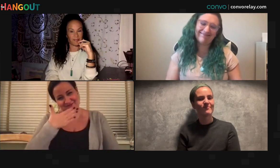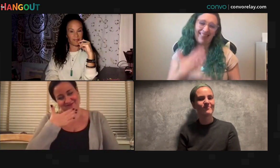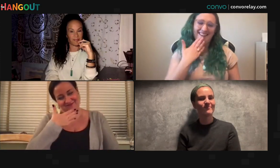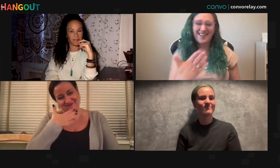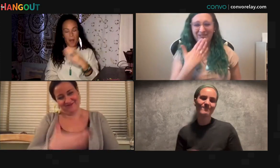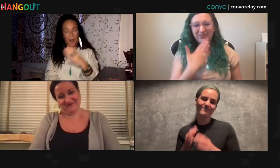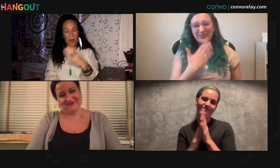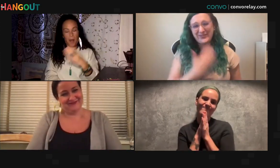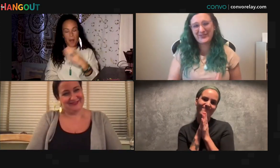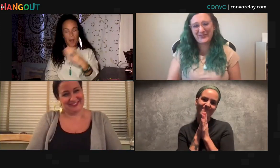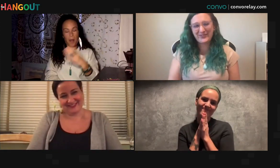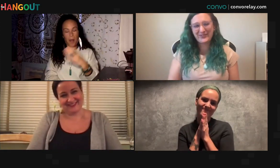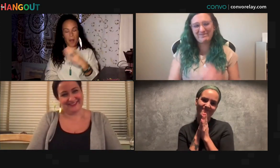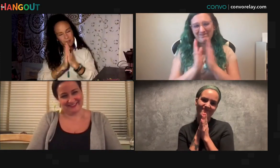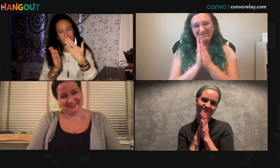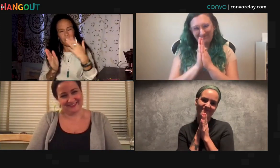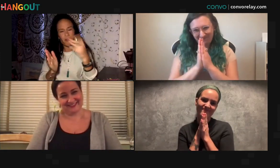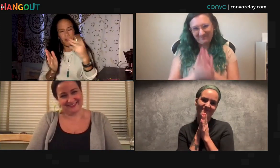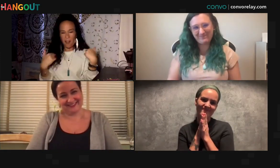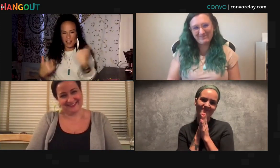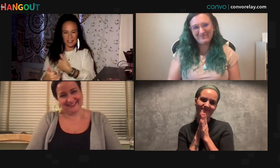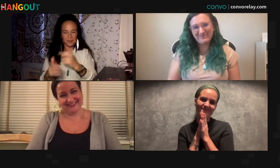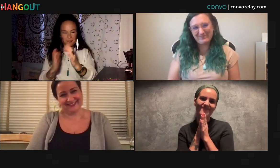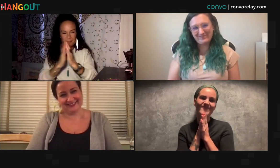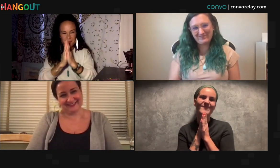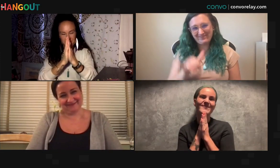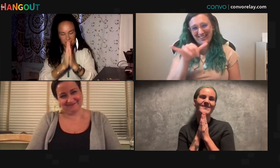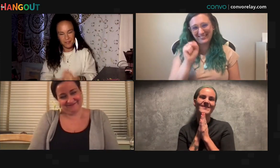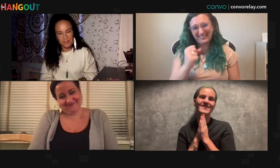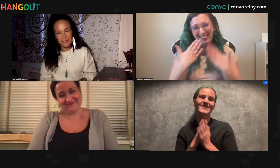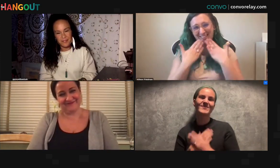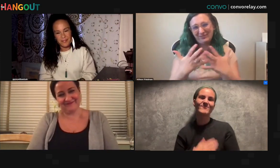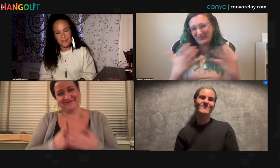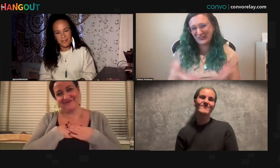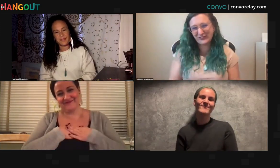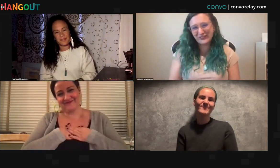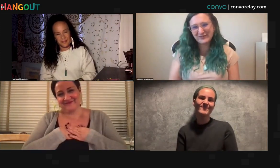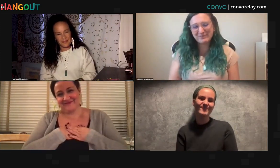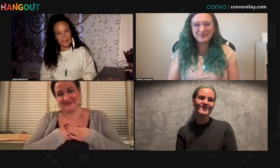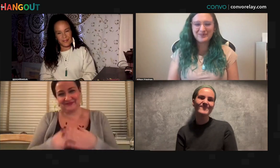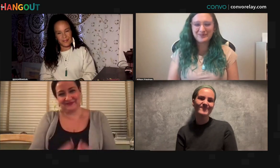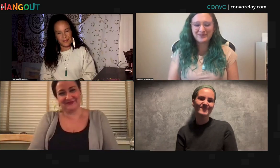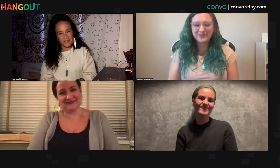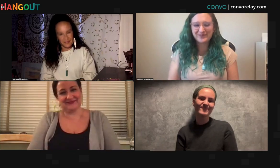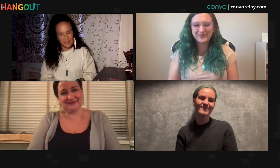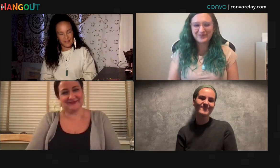so inspired by all of you. So thank you. Thank you. Thank you for having us. Oh.